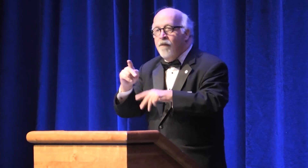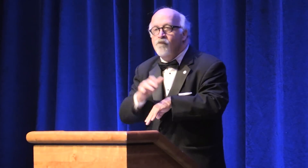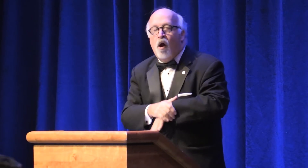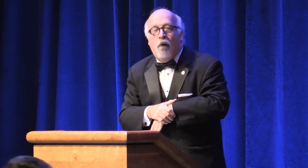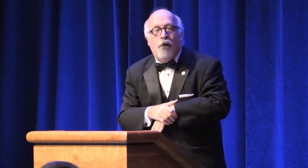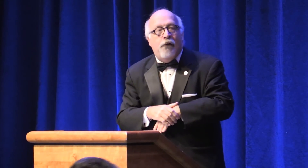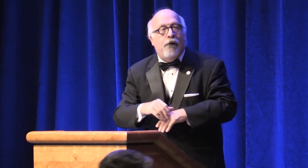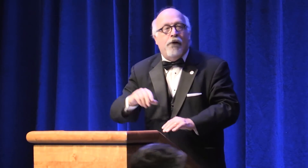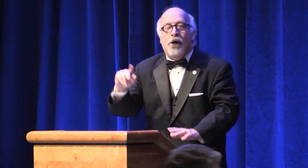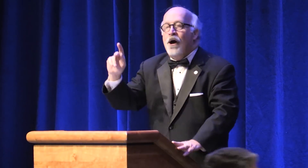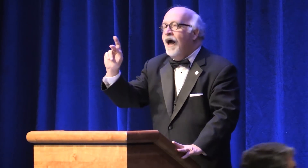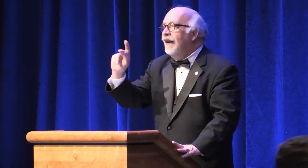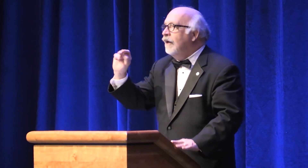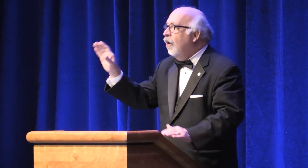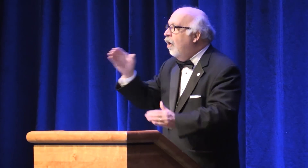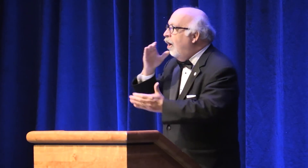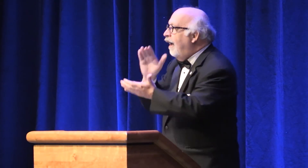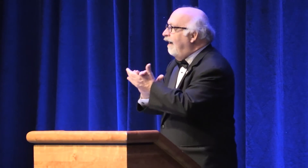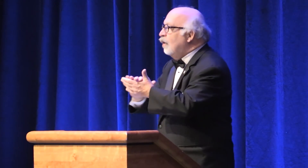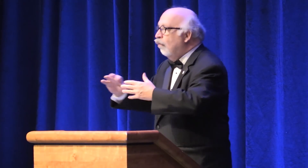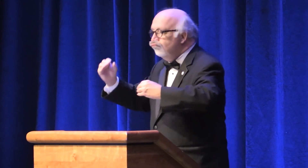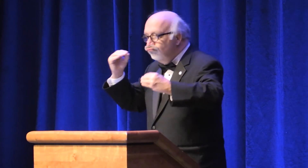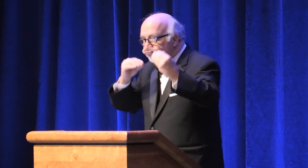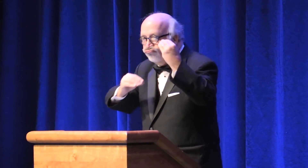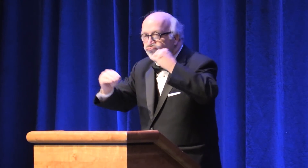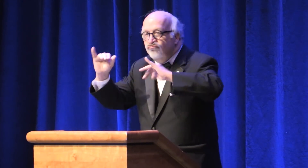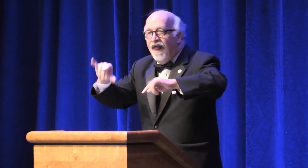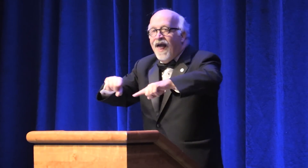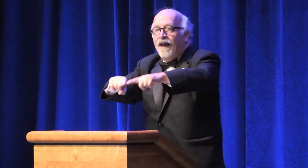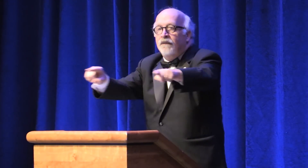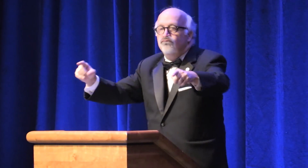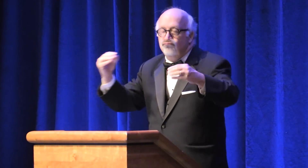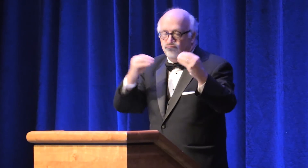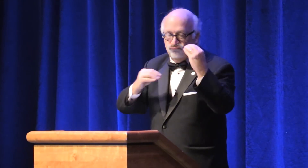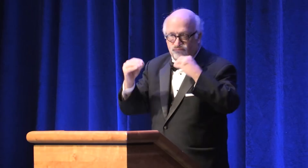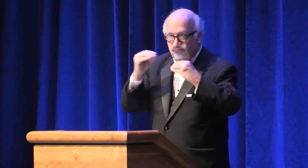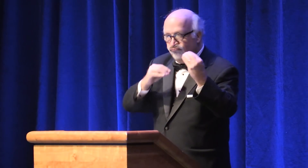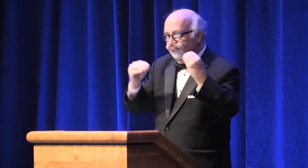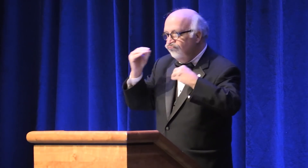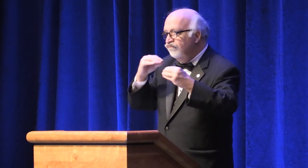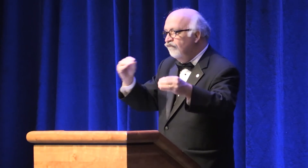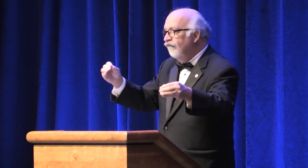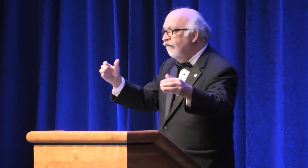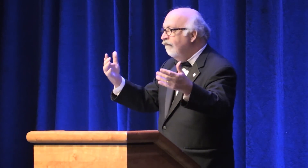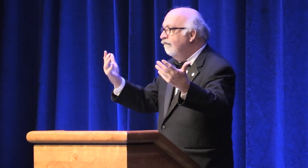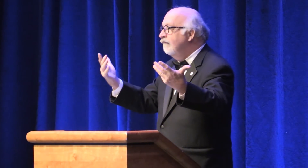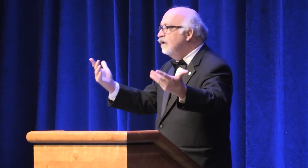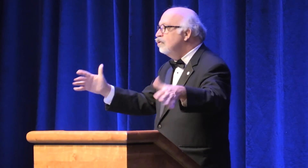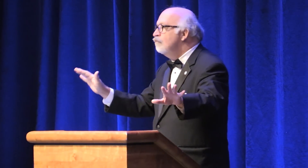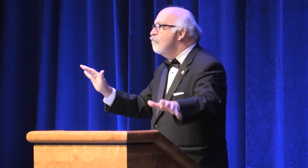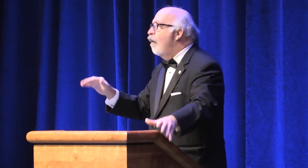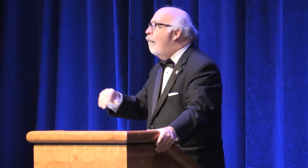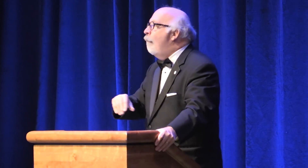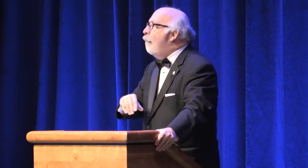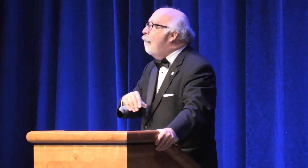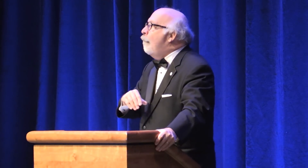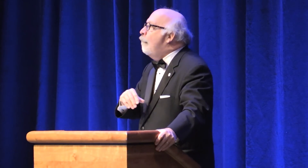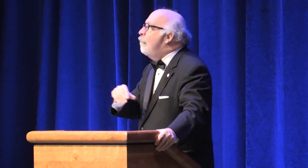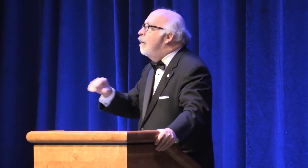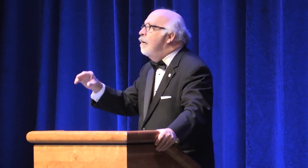cabinet members, all gathered there that evening. And so they were gathered around the dinner table, enjoying their